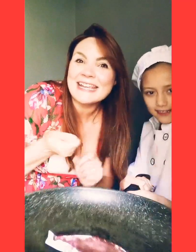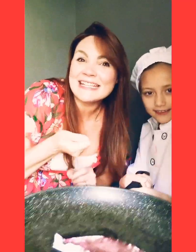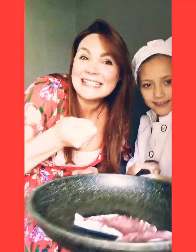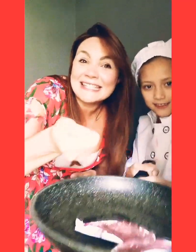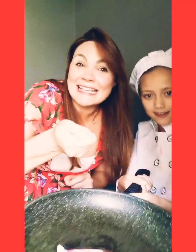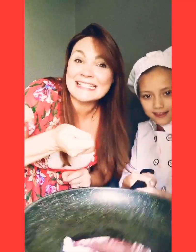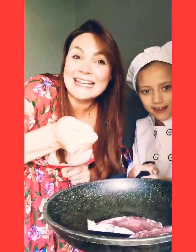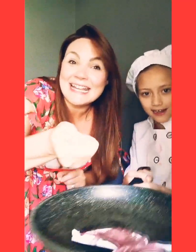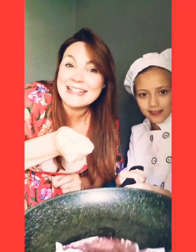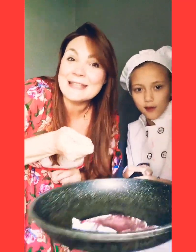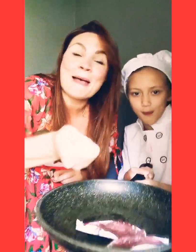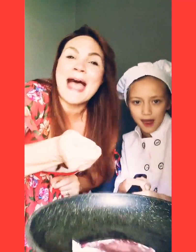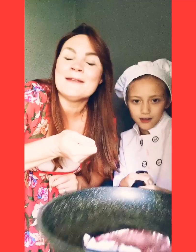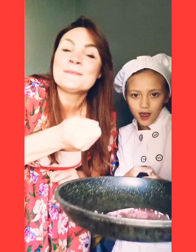2 fat sausages sizzling in the pan.